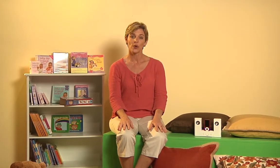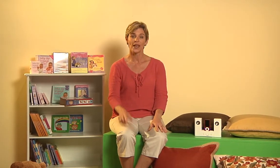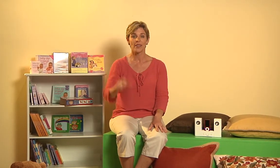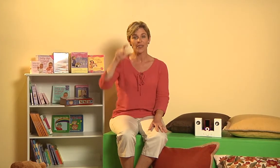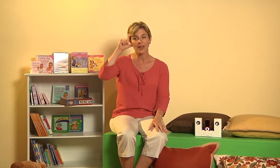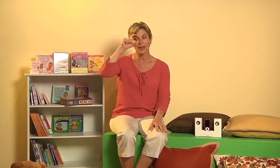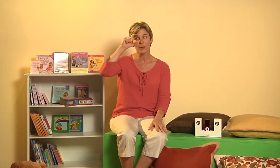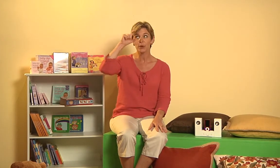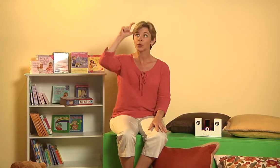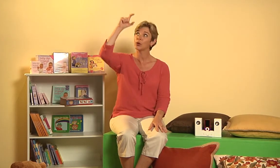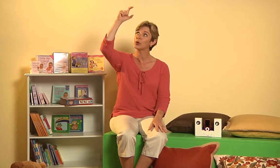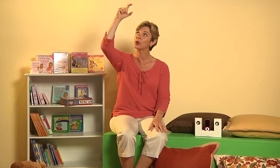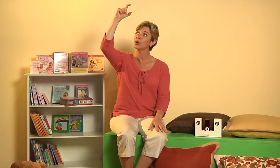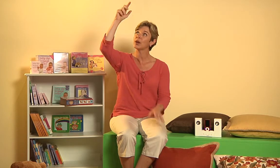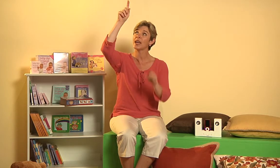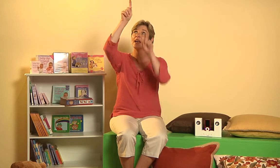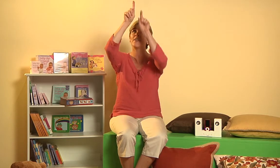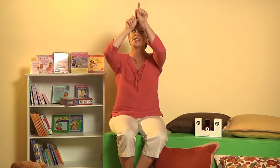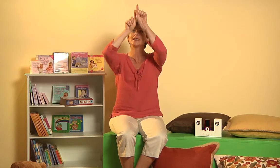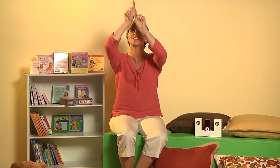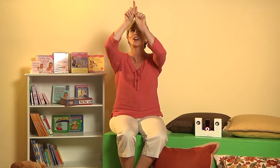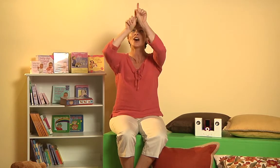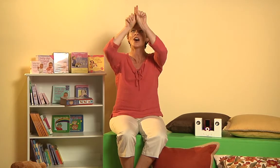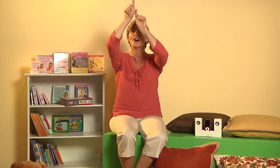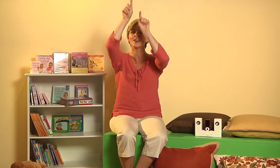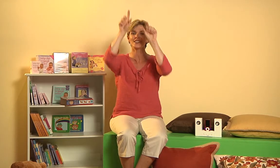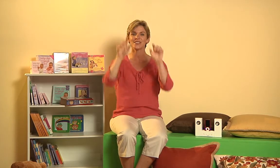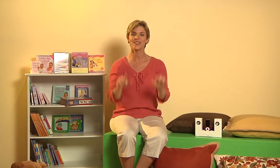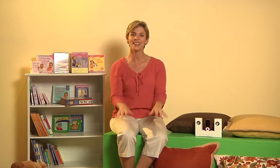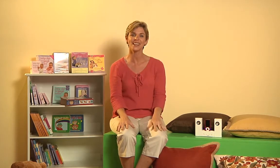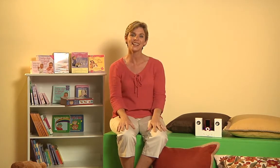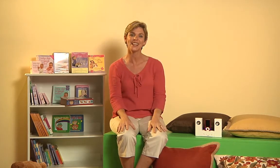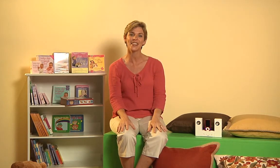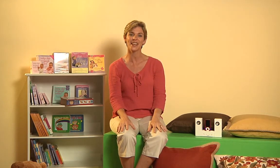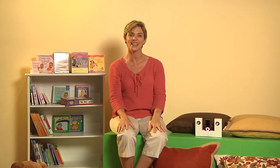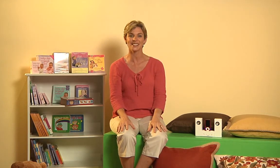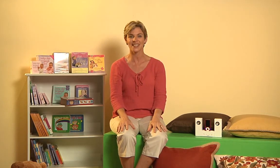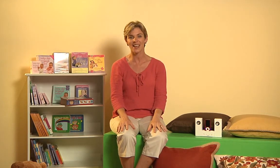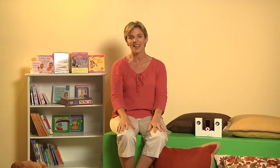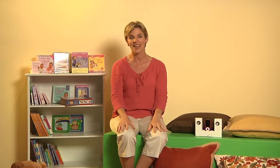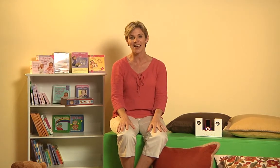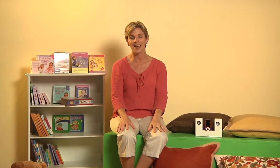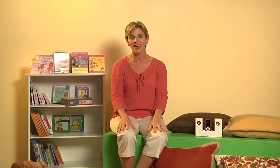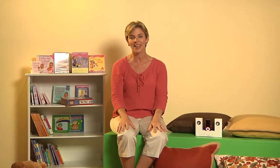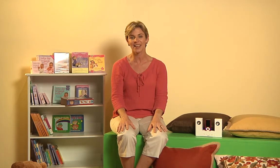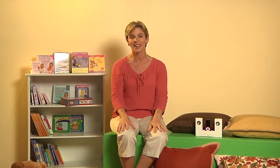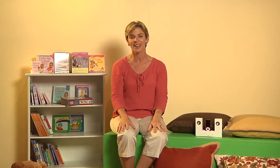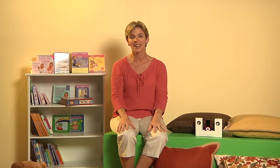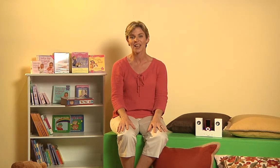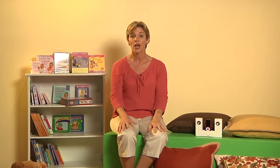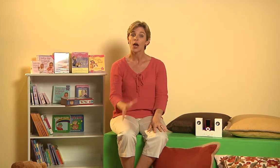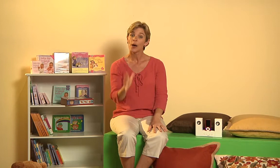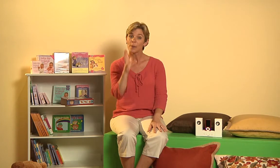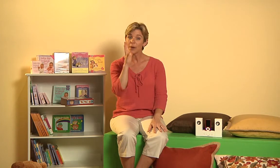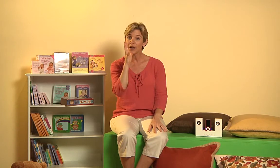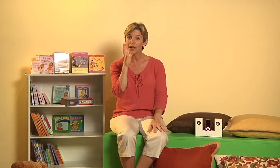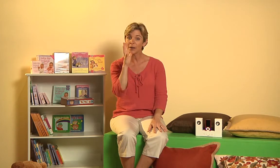When the moon and the stars fill the sky, Mommy